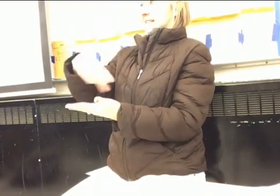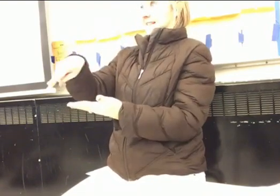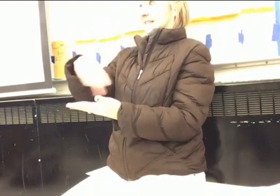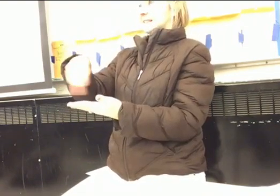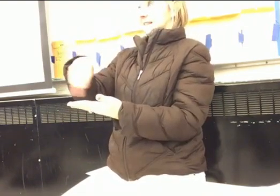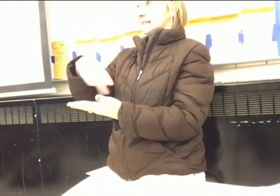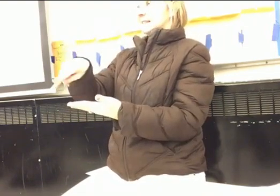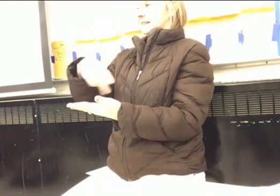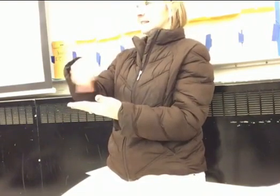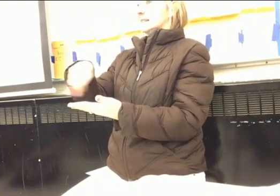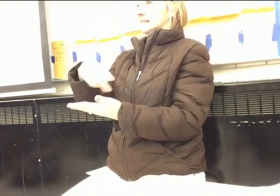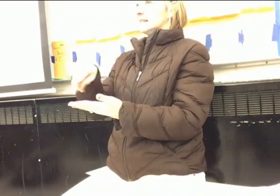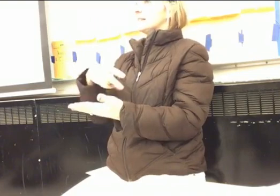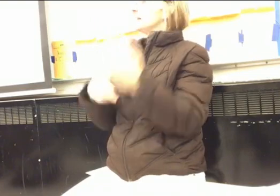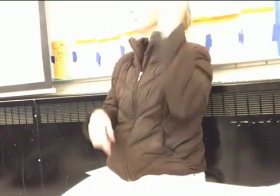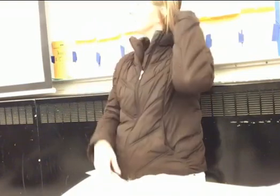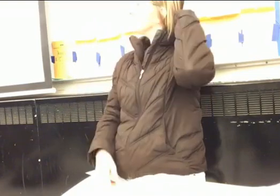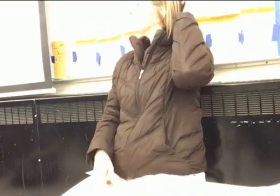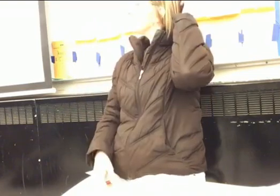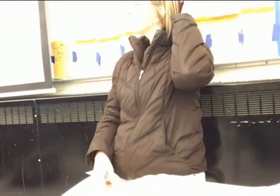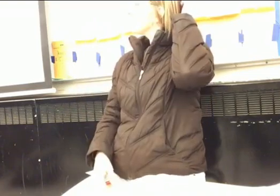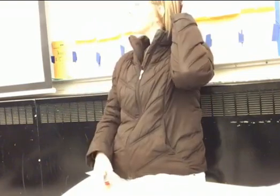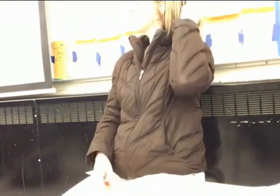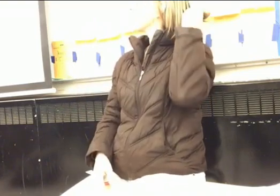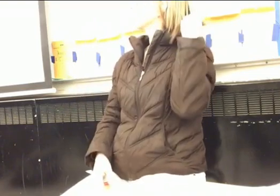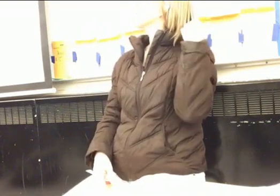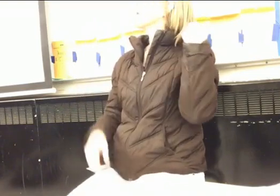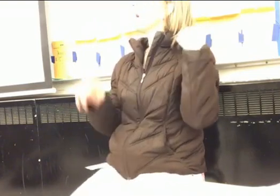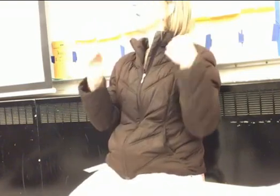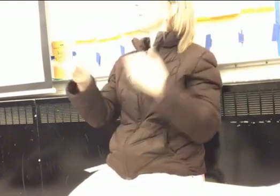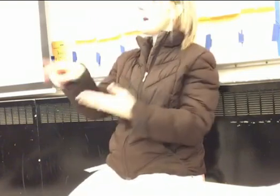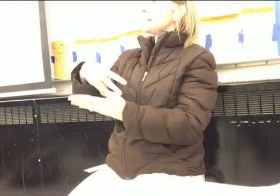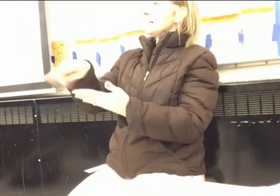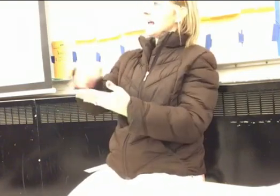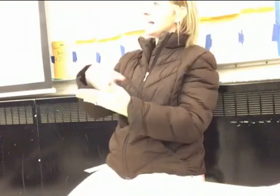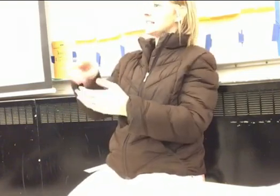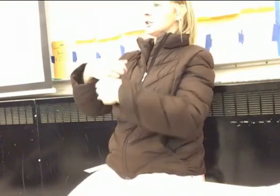I would highlight, is a dance, and it created